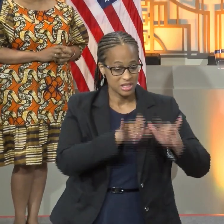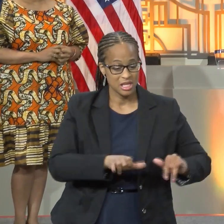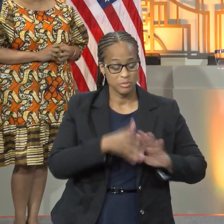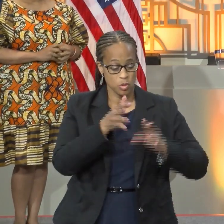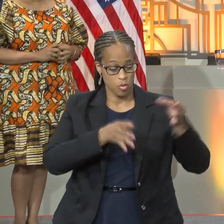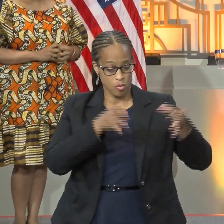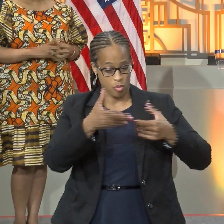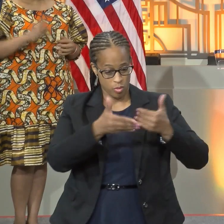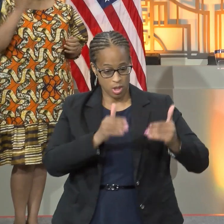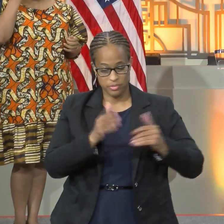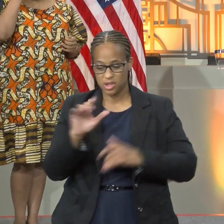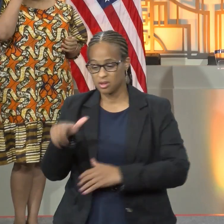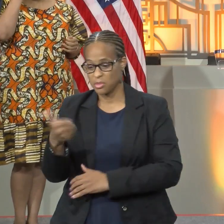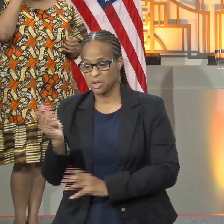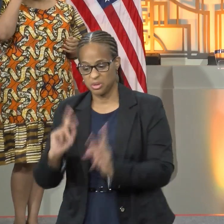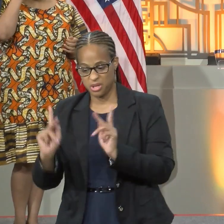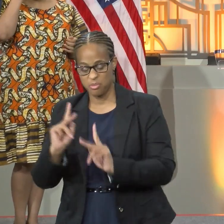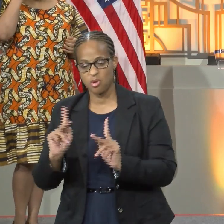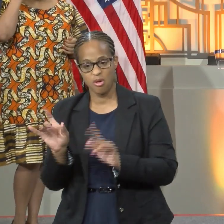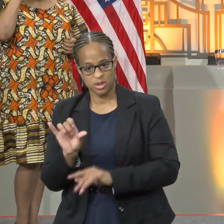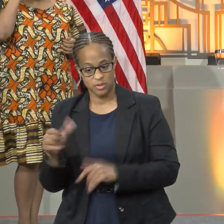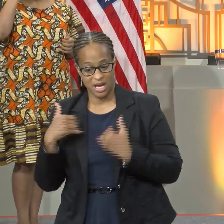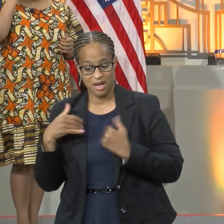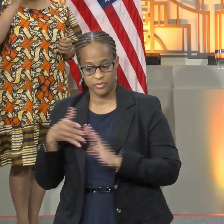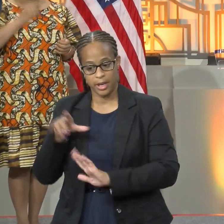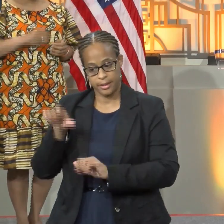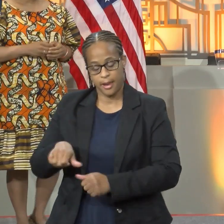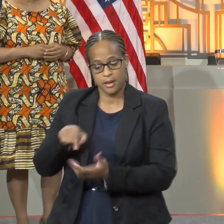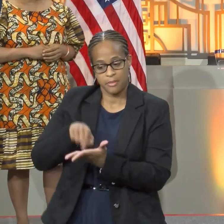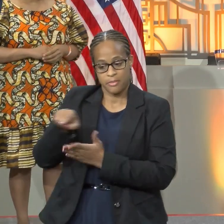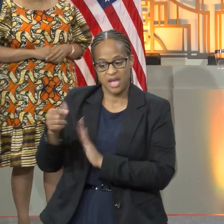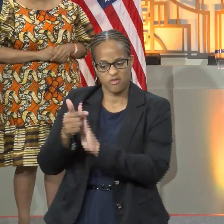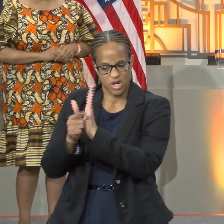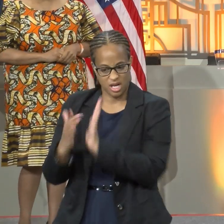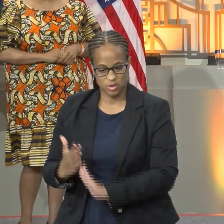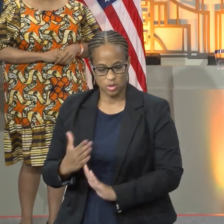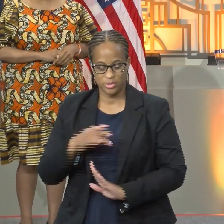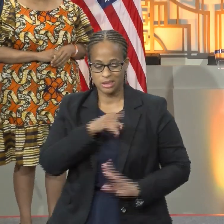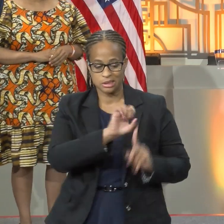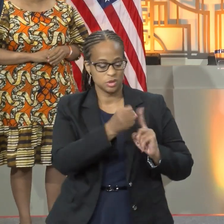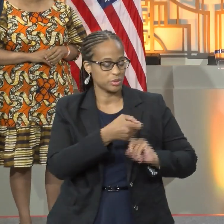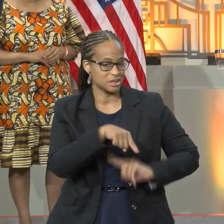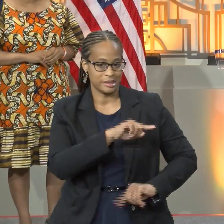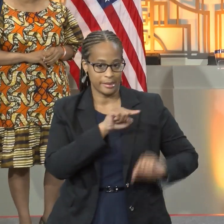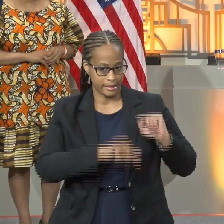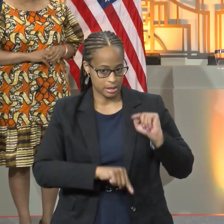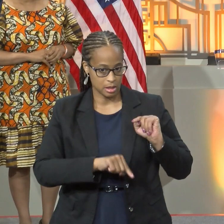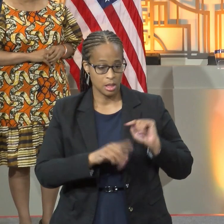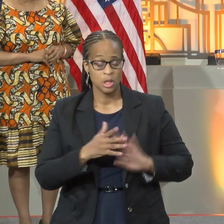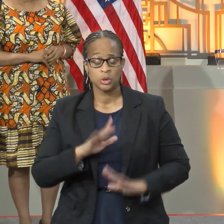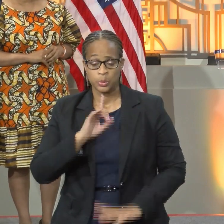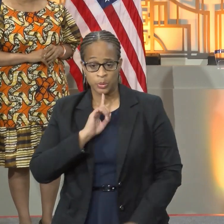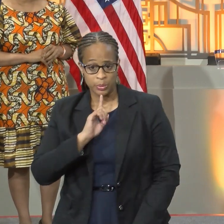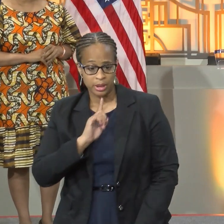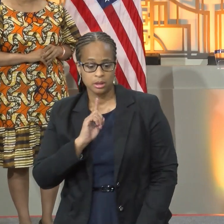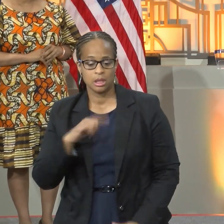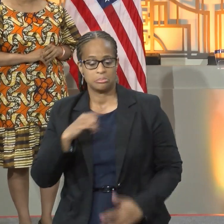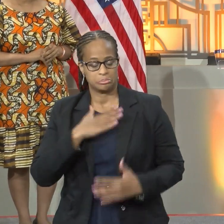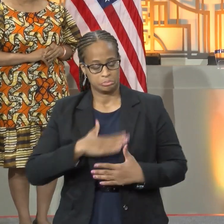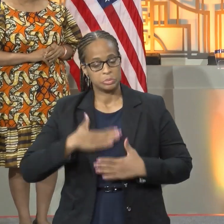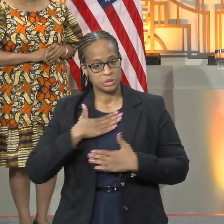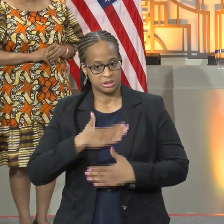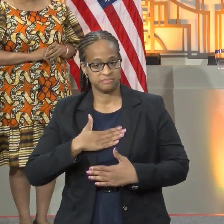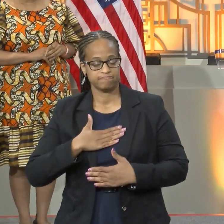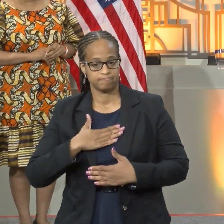courtroom that so many others have who can afford counsel, but in this case cannot. And so we're very